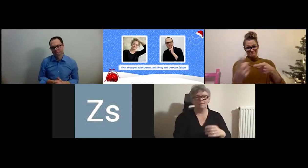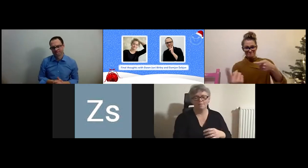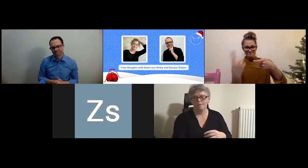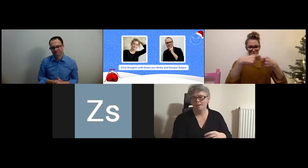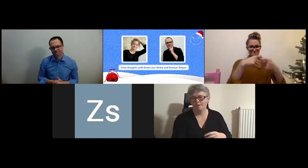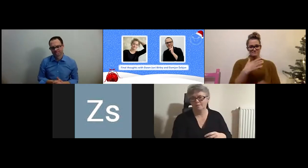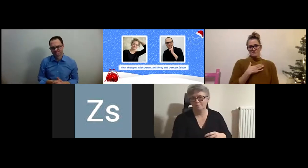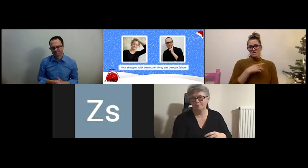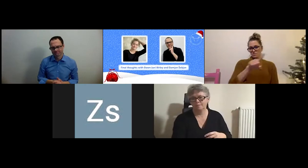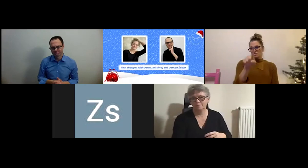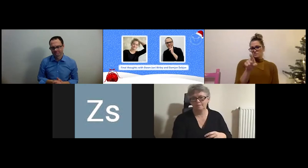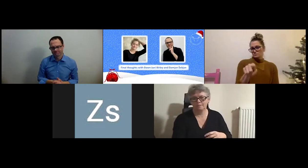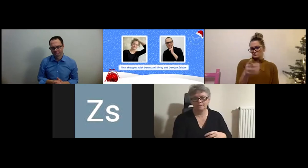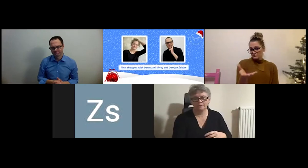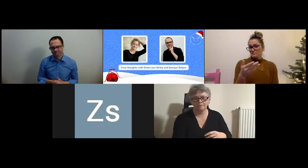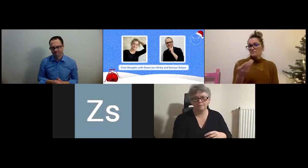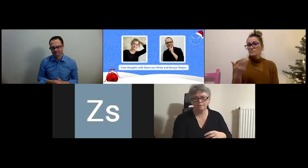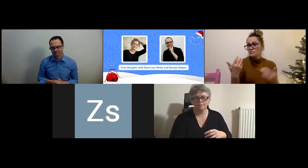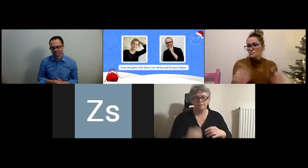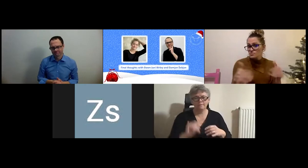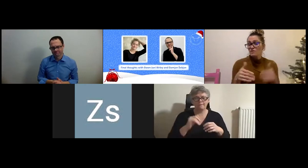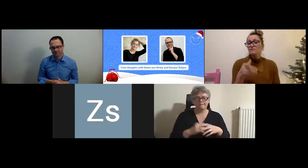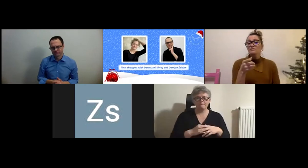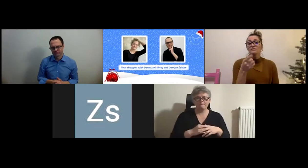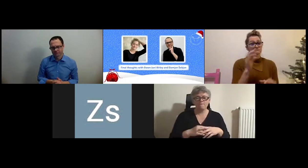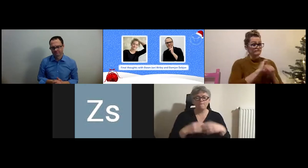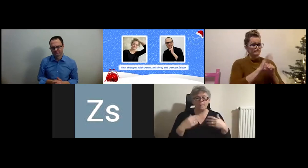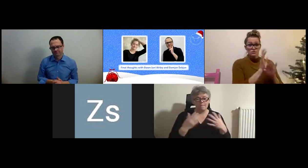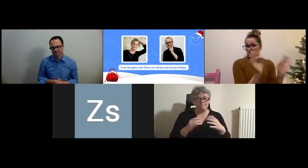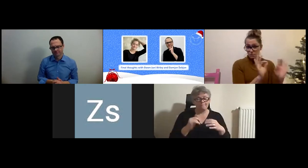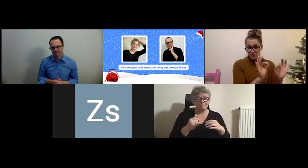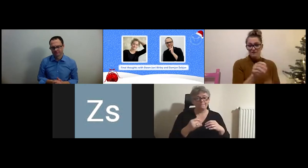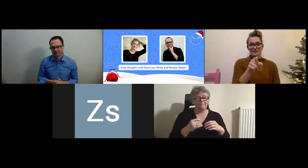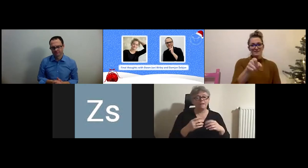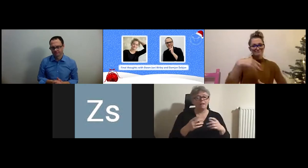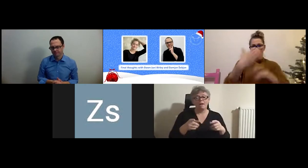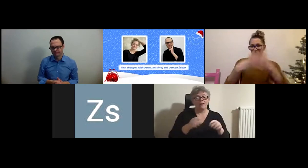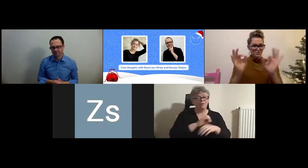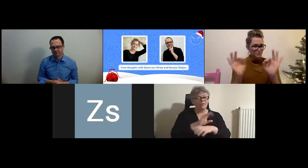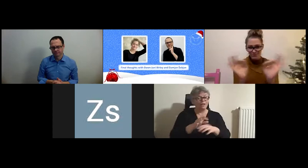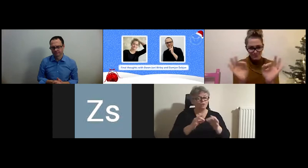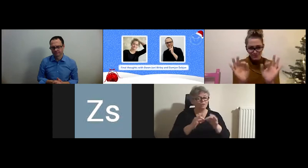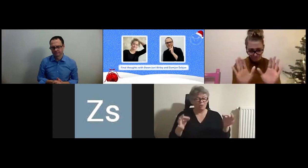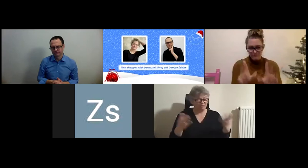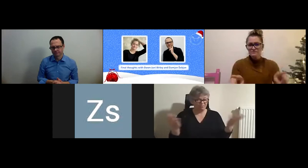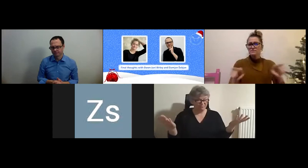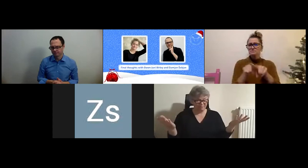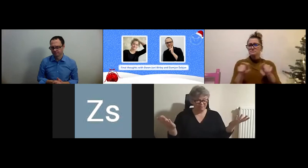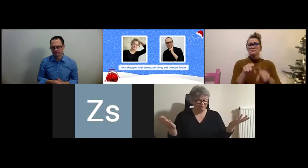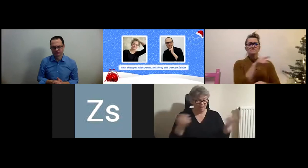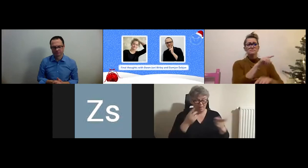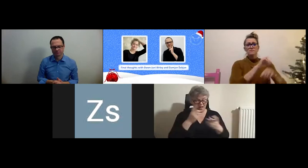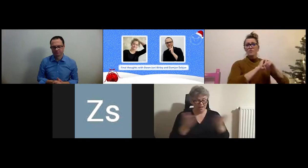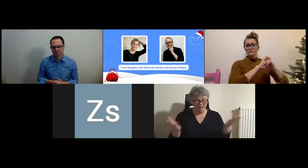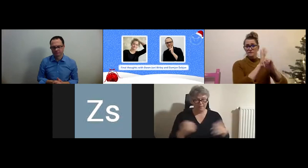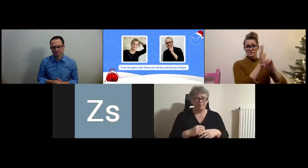to these global or regional deaf events and pull them in and give them access. Well, that feeds into my